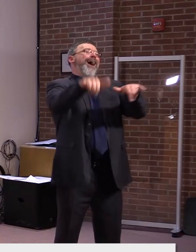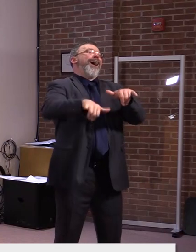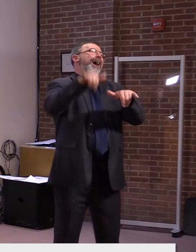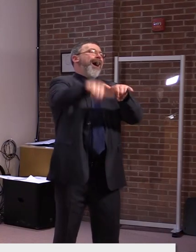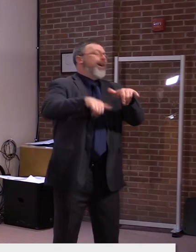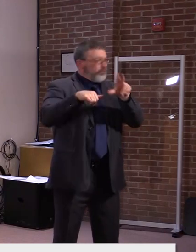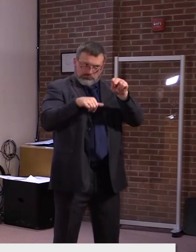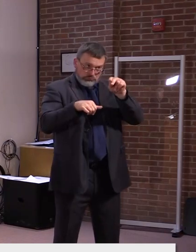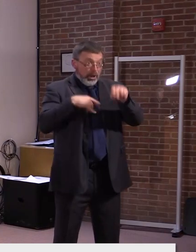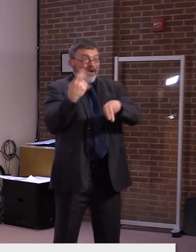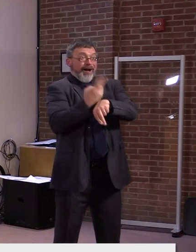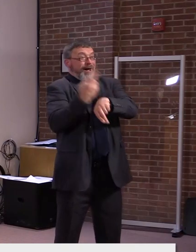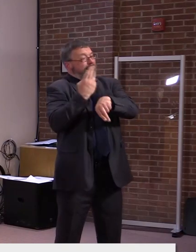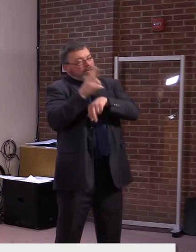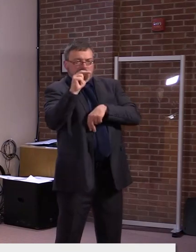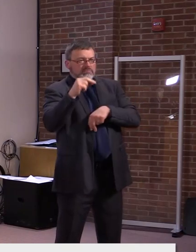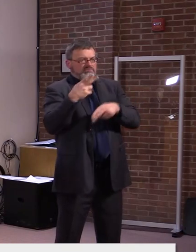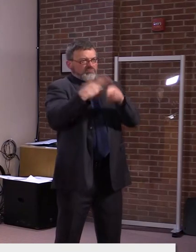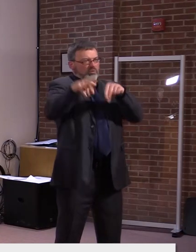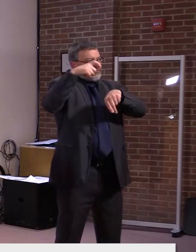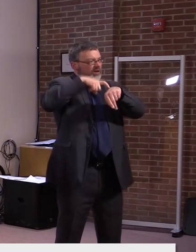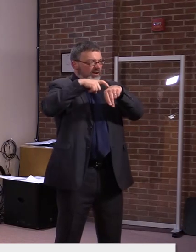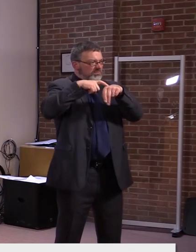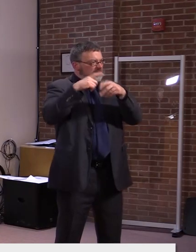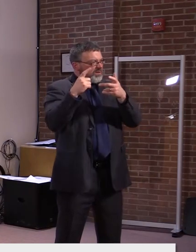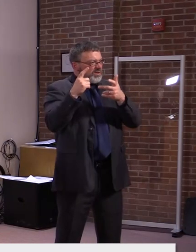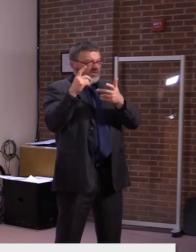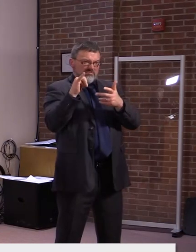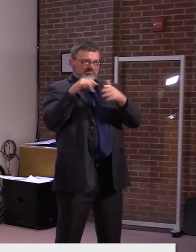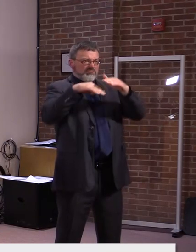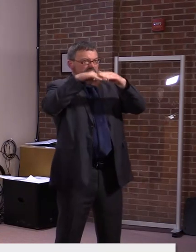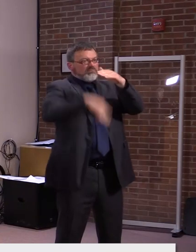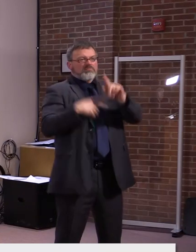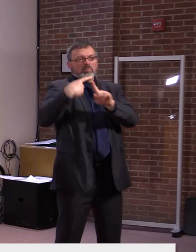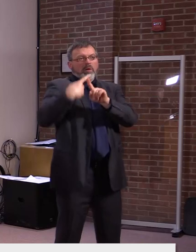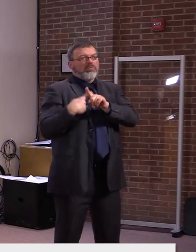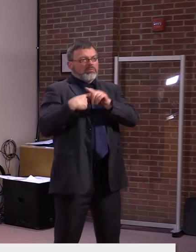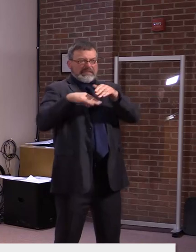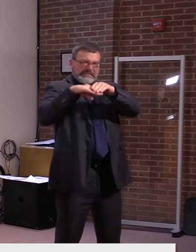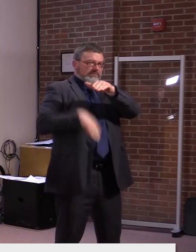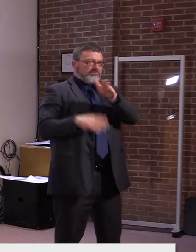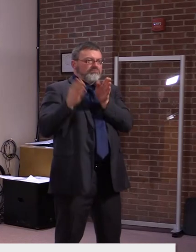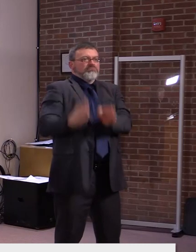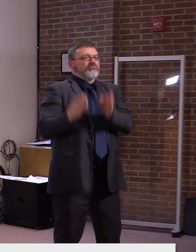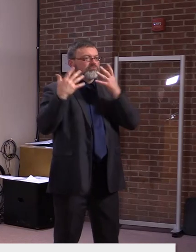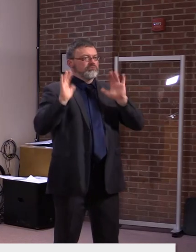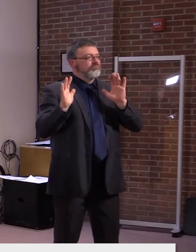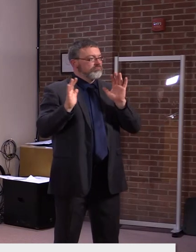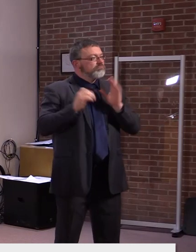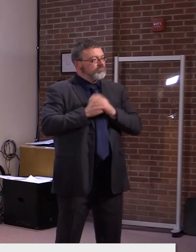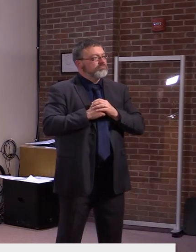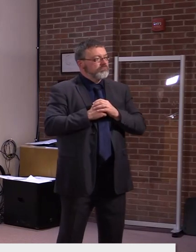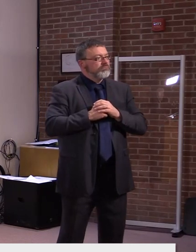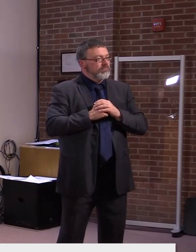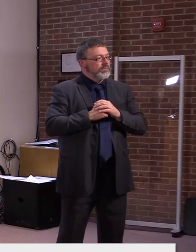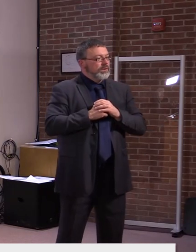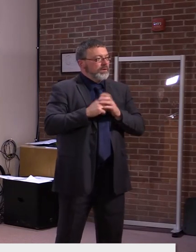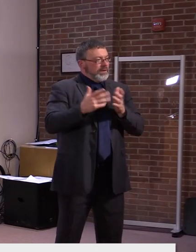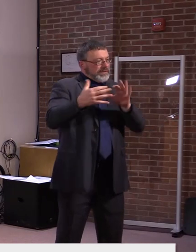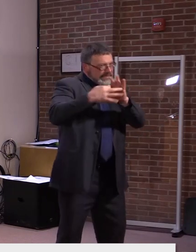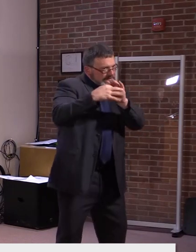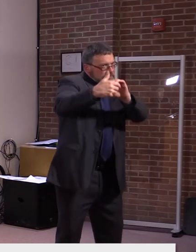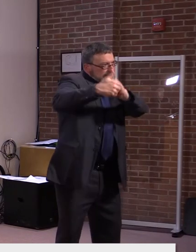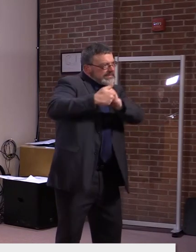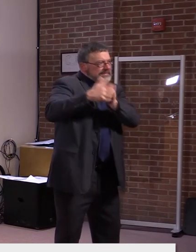know, within 30 days as we're working through this. Again, we need to work through some things with the VA, but